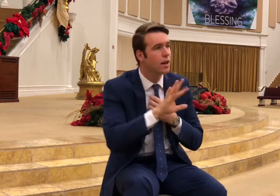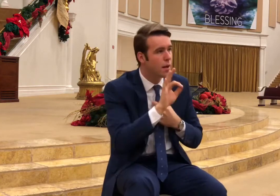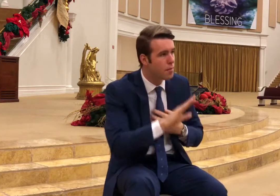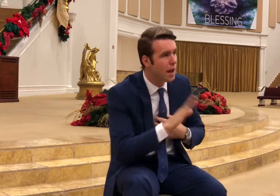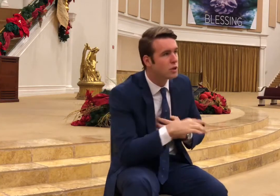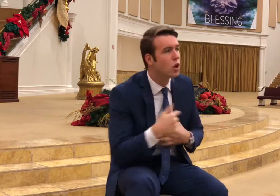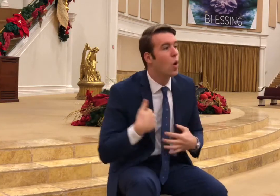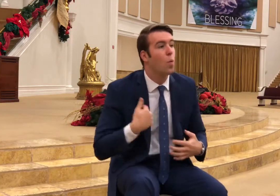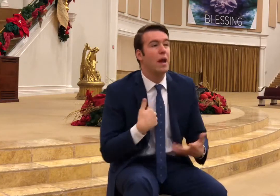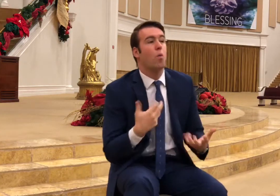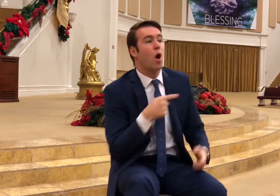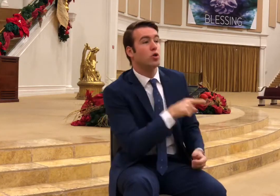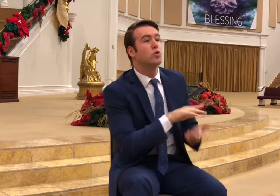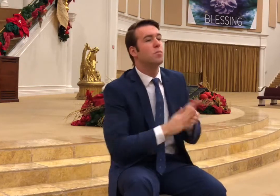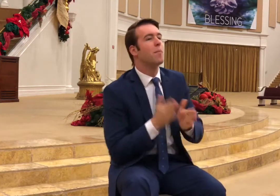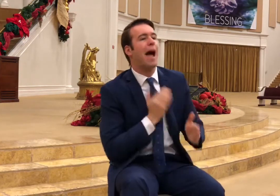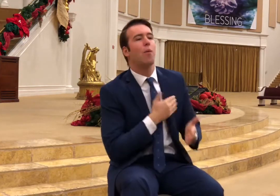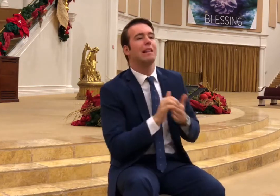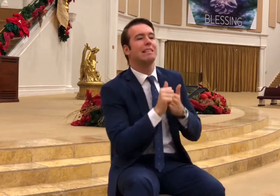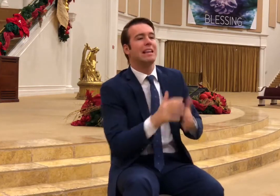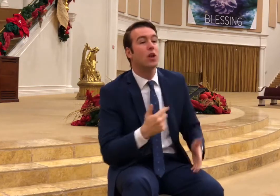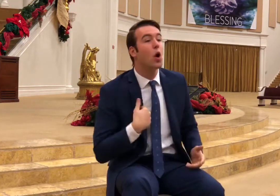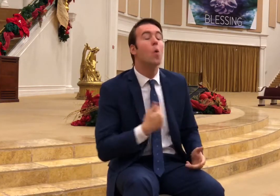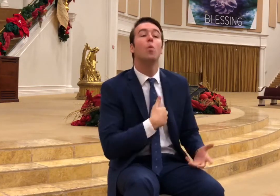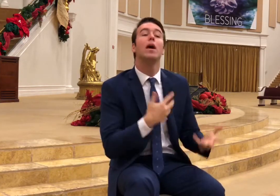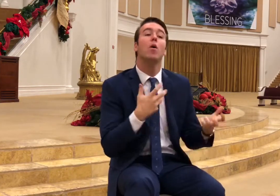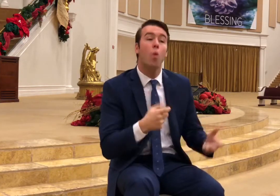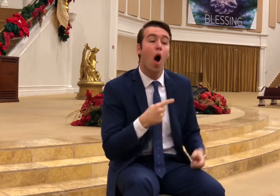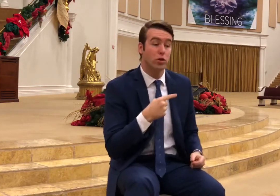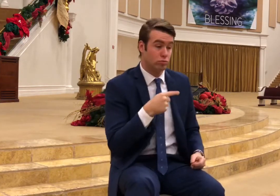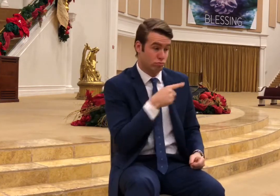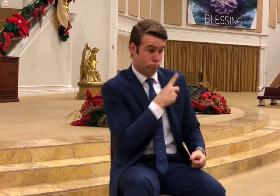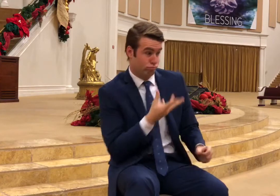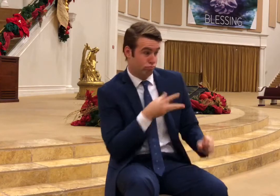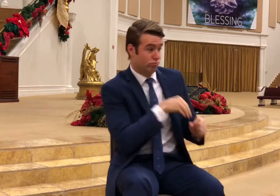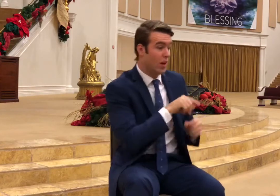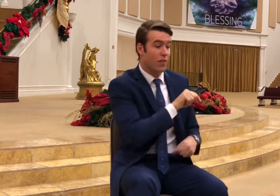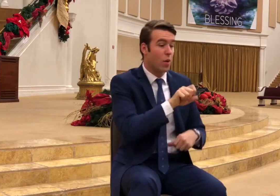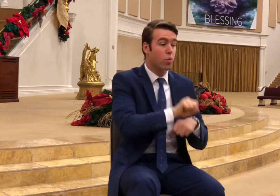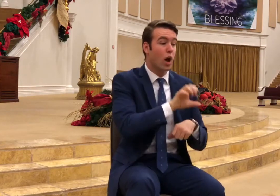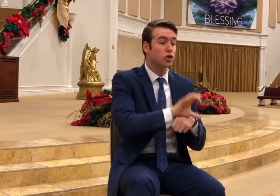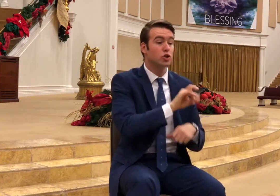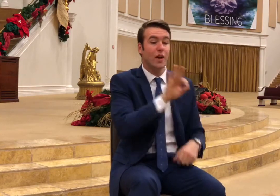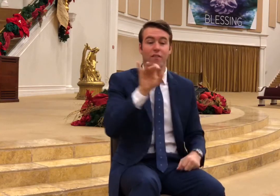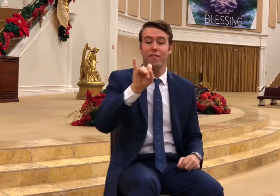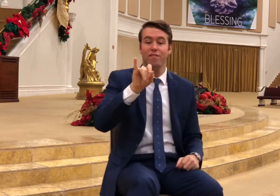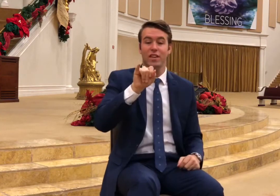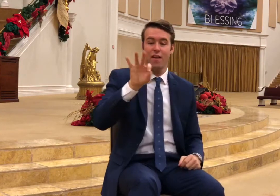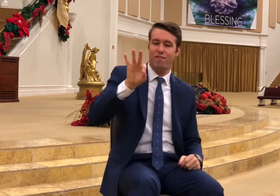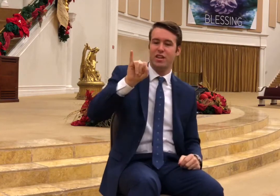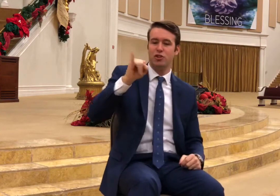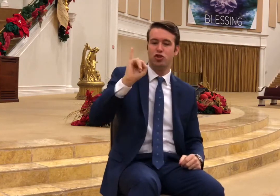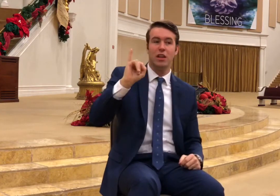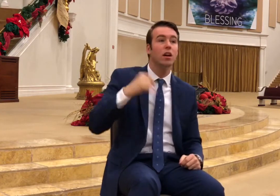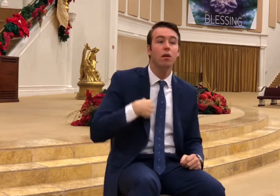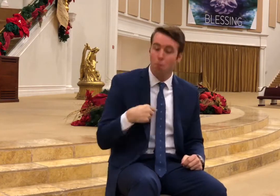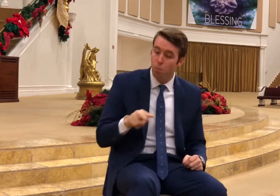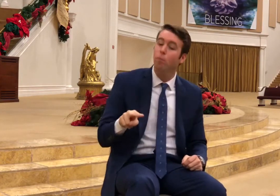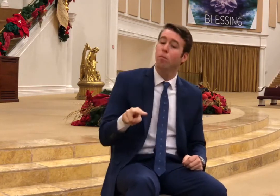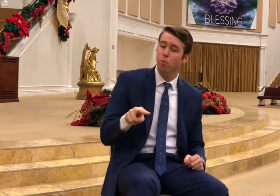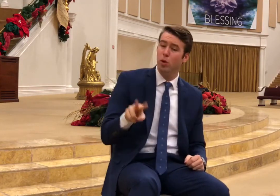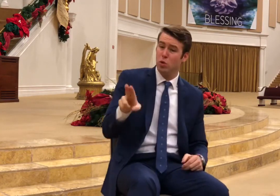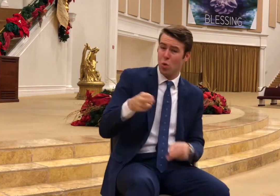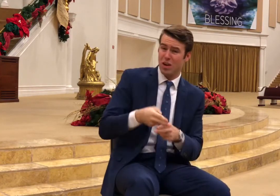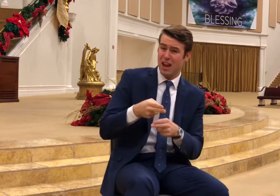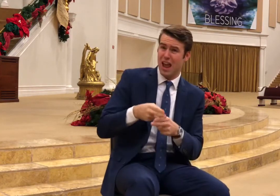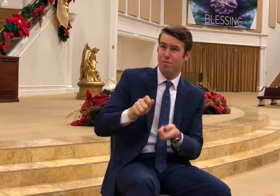"Pastor, we want you to be our leader. We would like to become the Rock Church of Fiji." I said, "Well, why don't you just keep your own